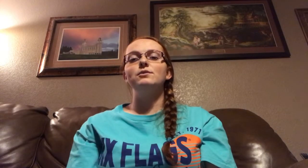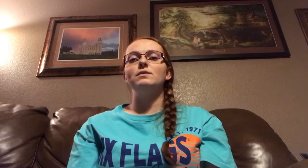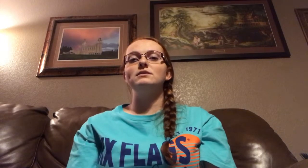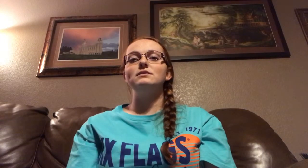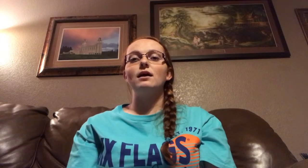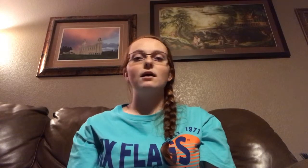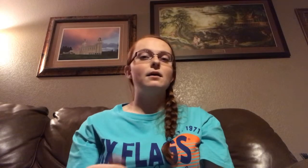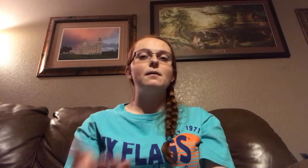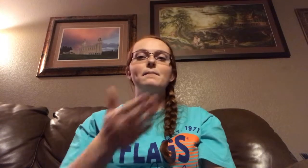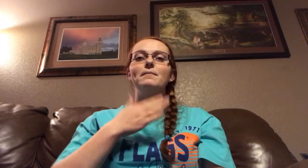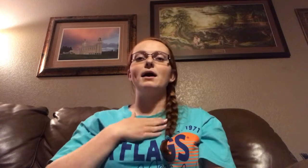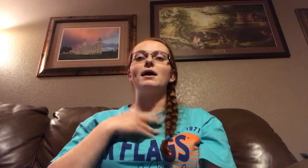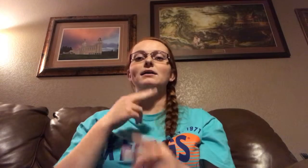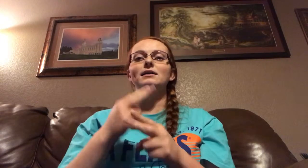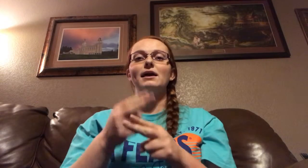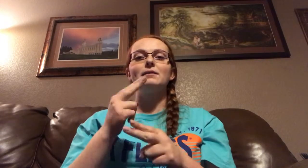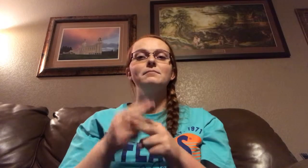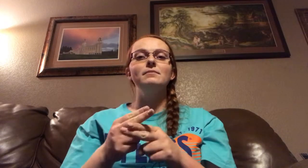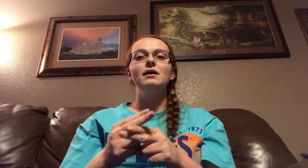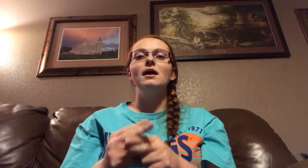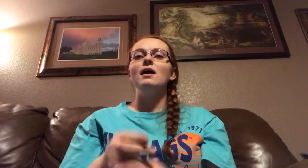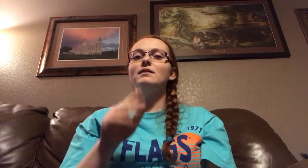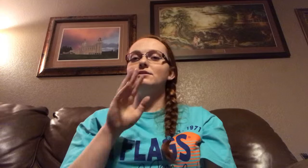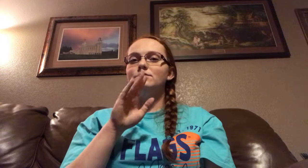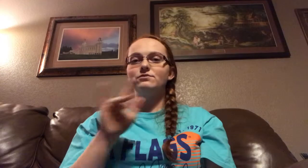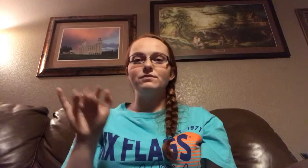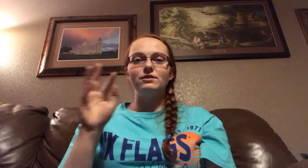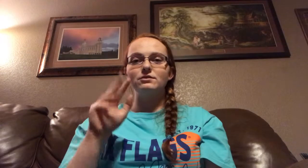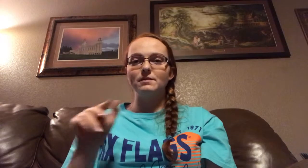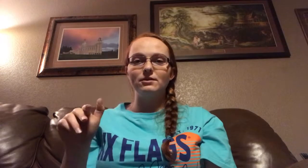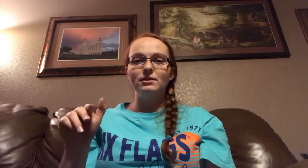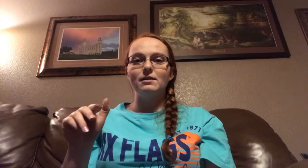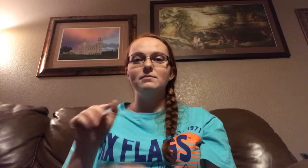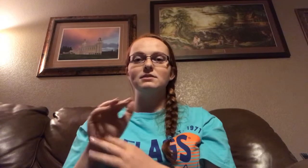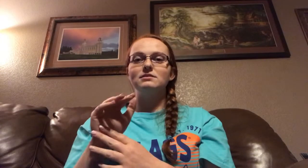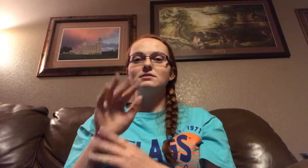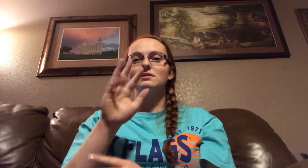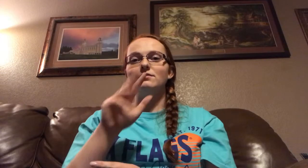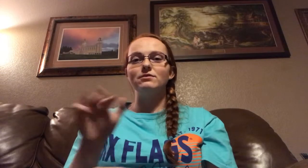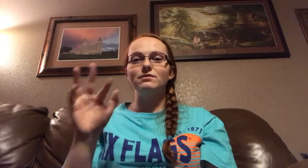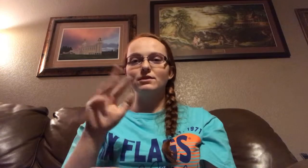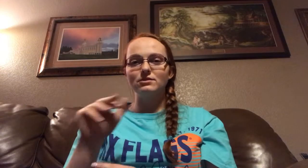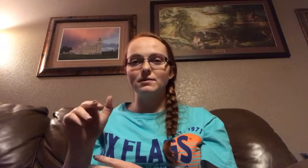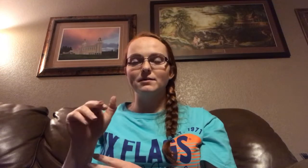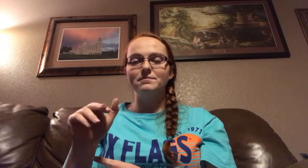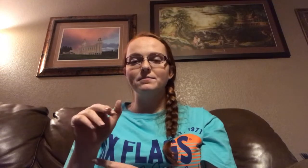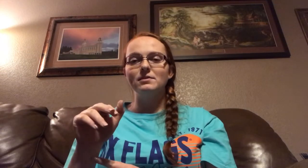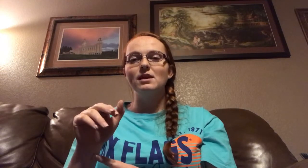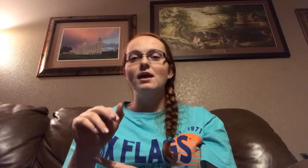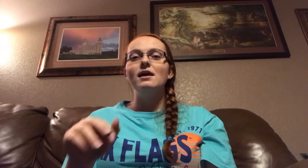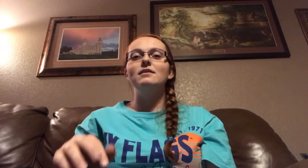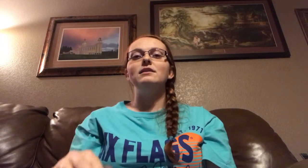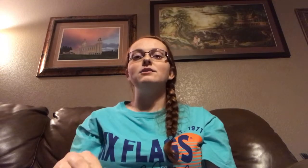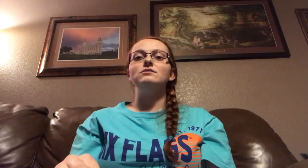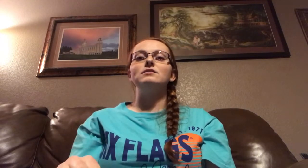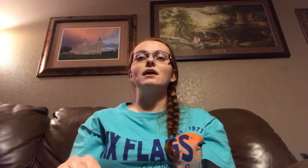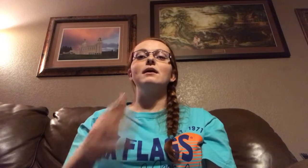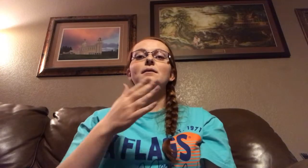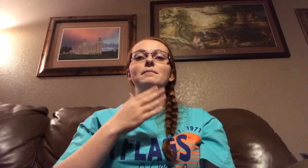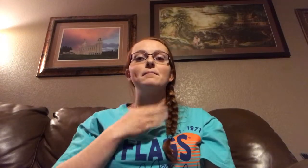would say my name, and then you'd finger spell your name. This is the sign for finger spell. And then you say